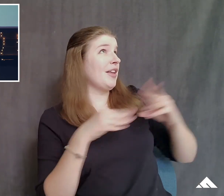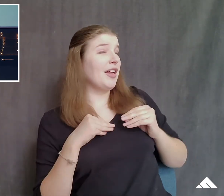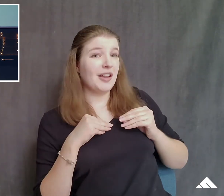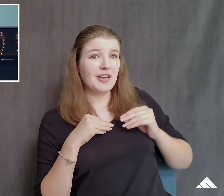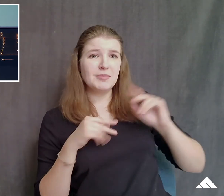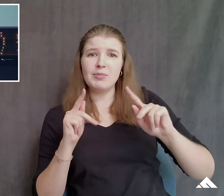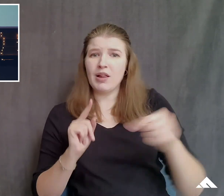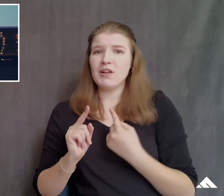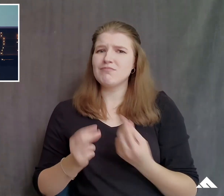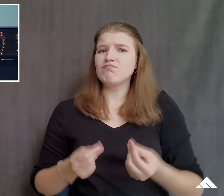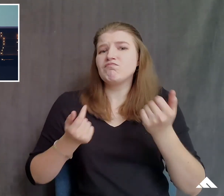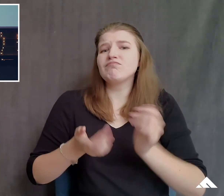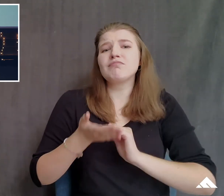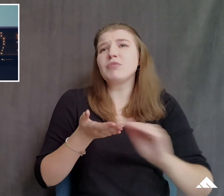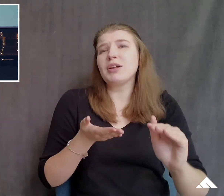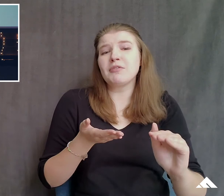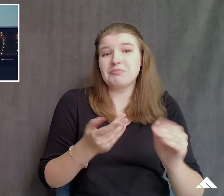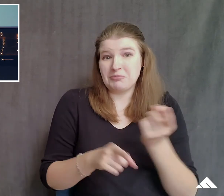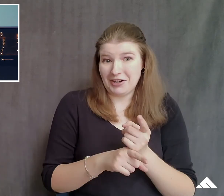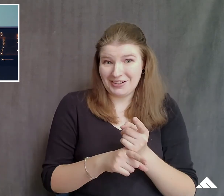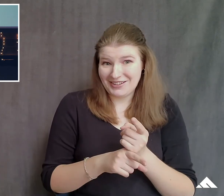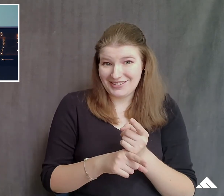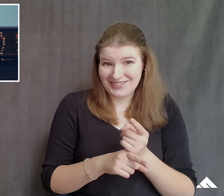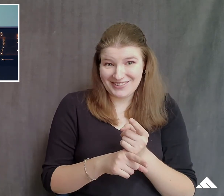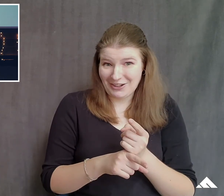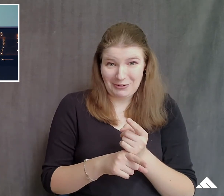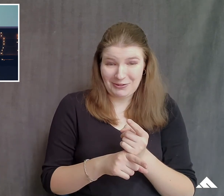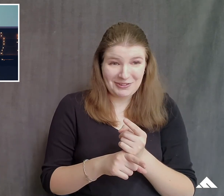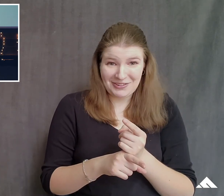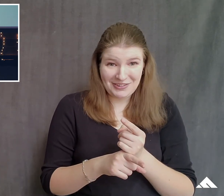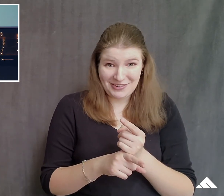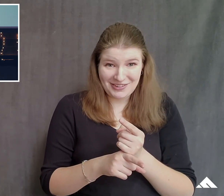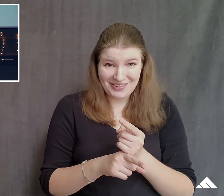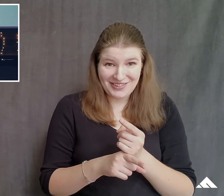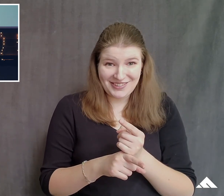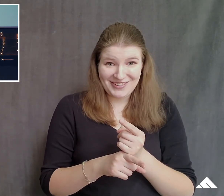you, you forgive them straight away, yeah? Right? No?